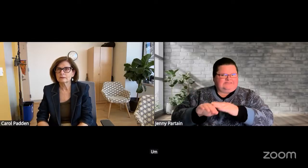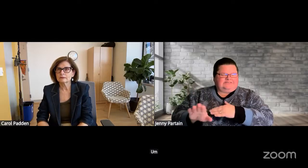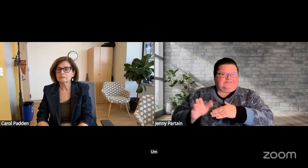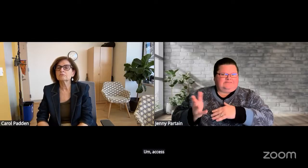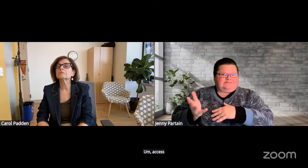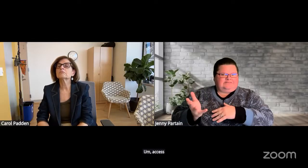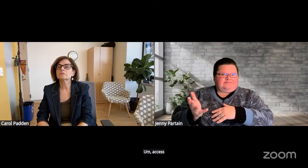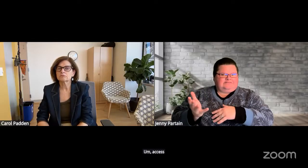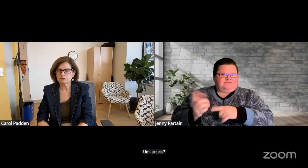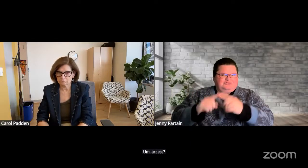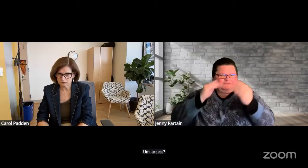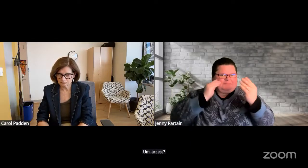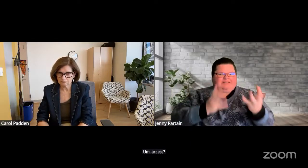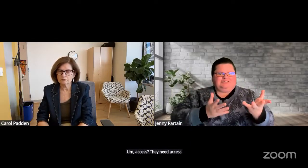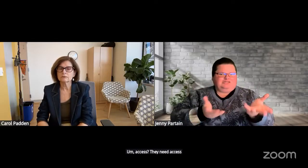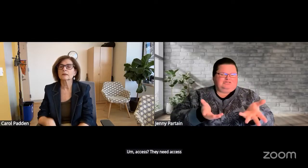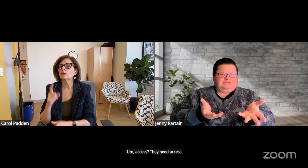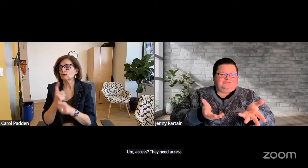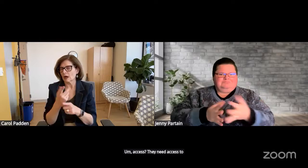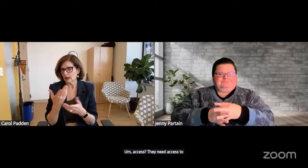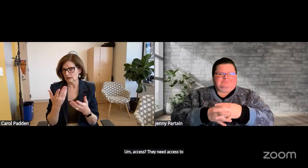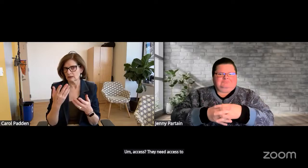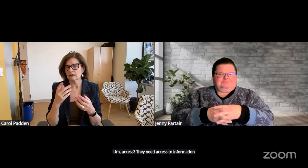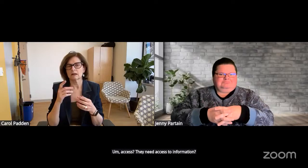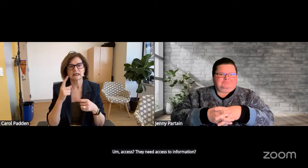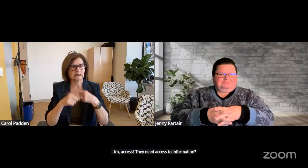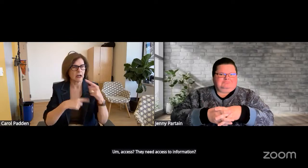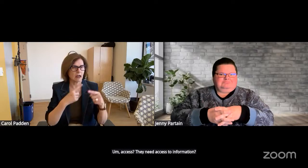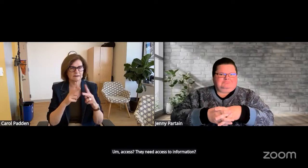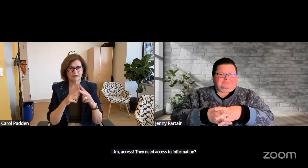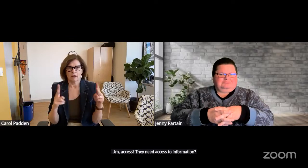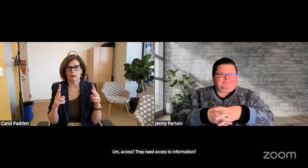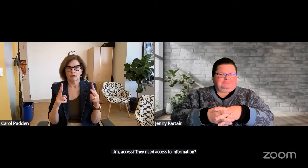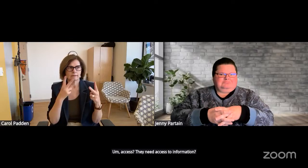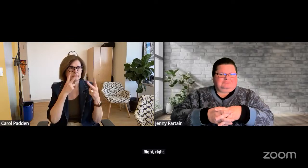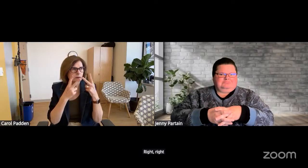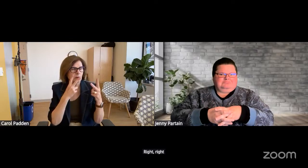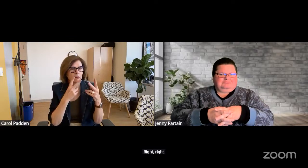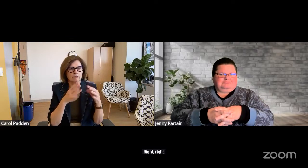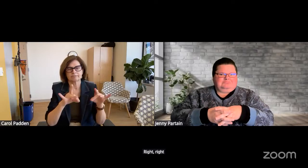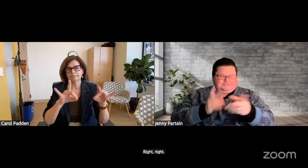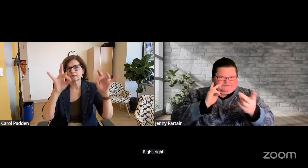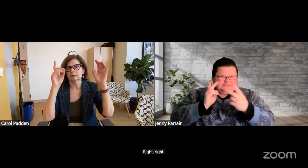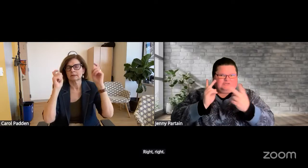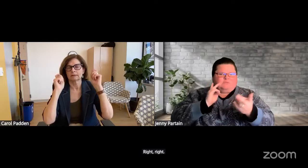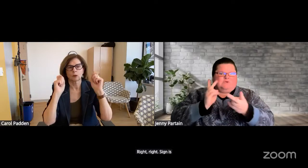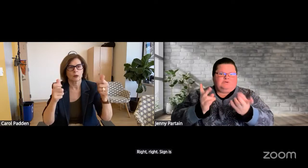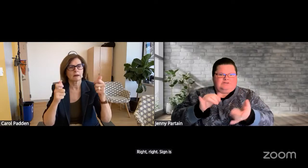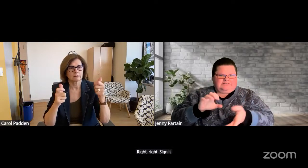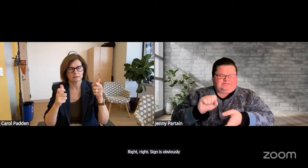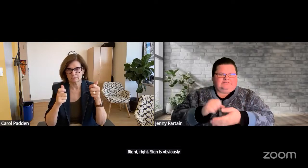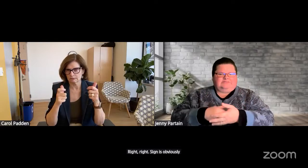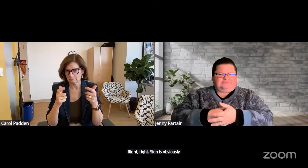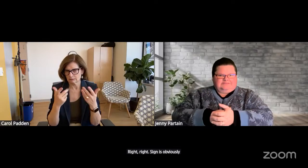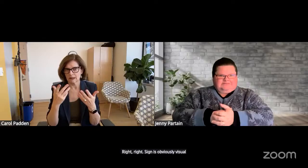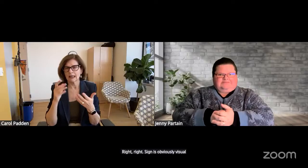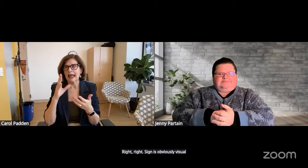Access. They need access to information. Right. Sign is obviously visual, It's something deaf visual, people